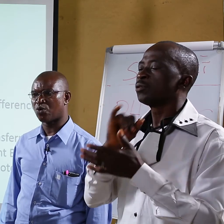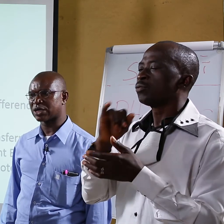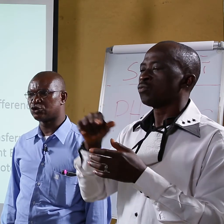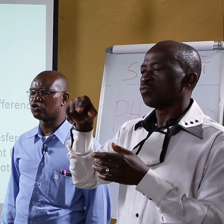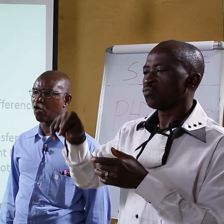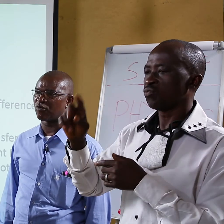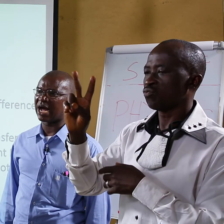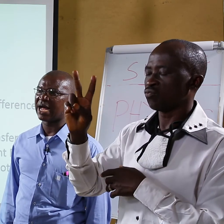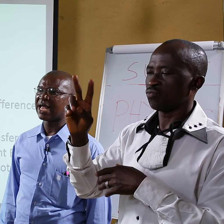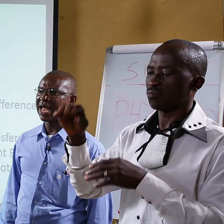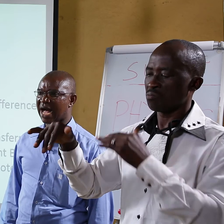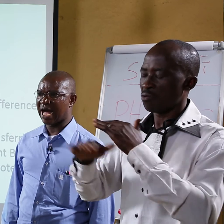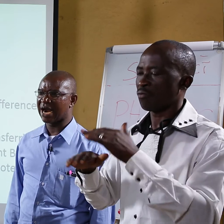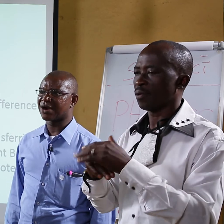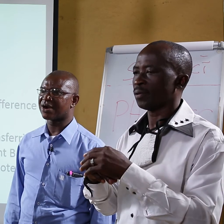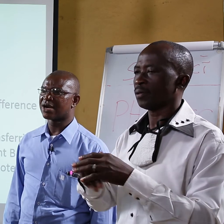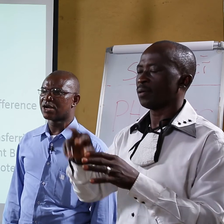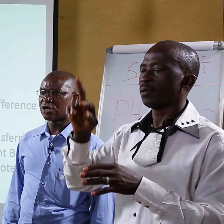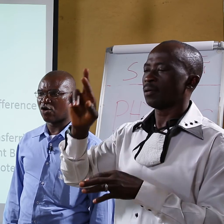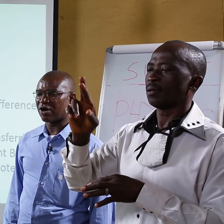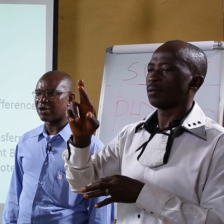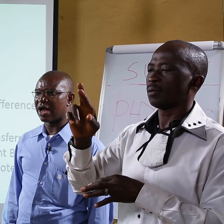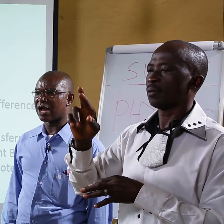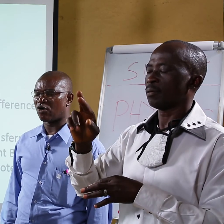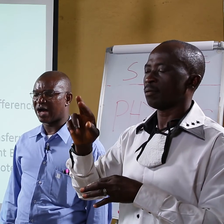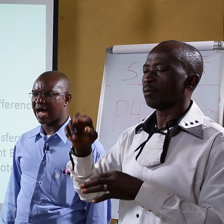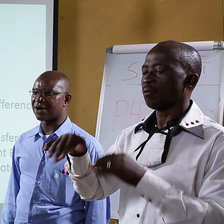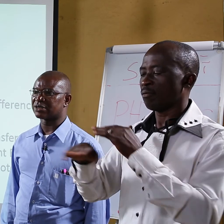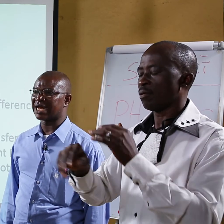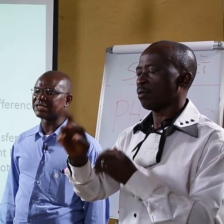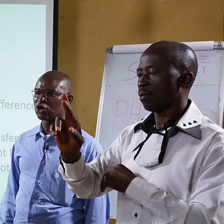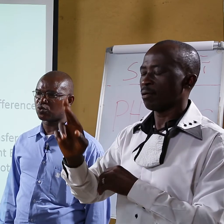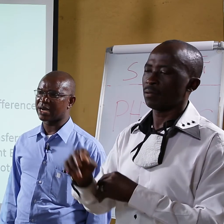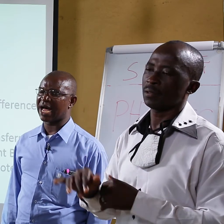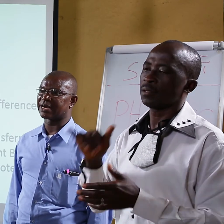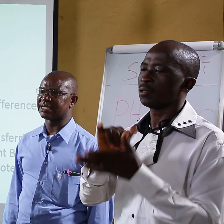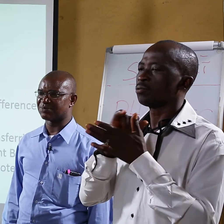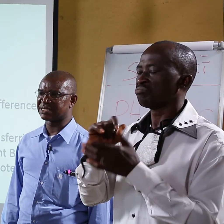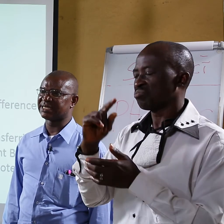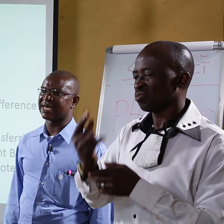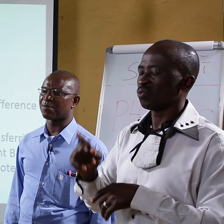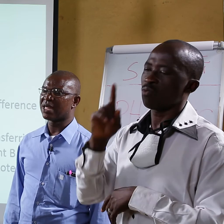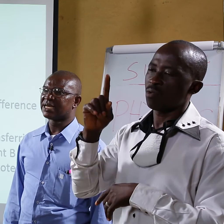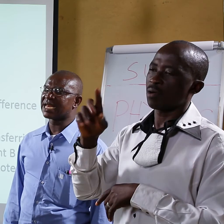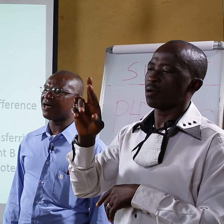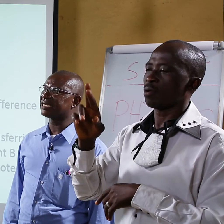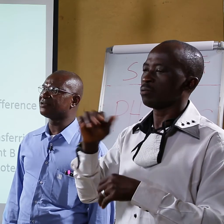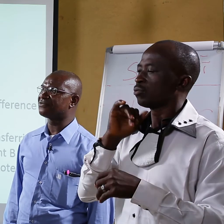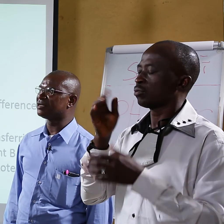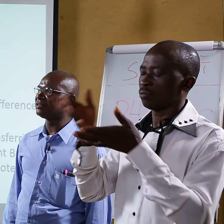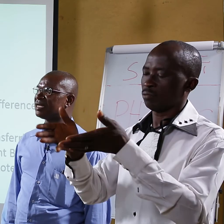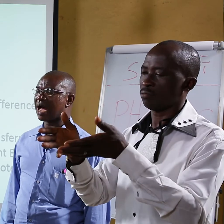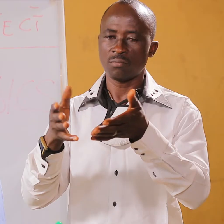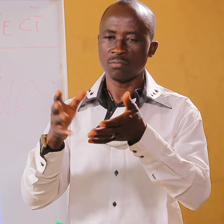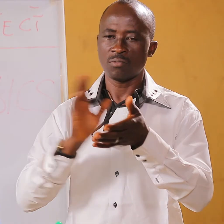or Q1, Q2 over R over R. That is just one R is missing there. Then our electric